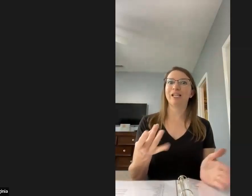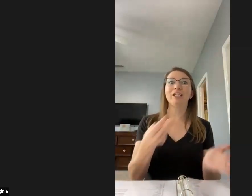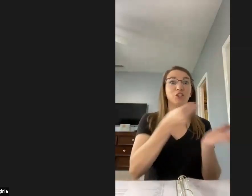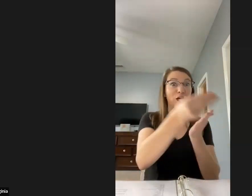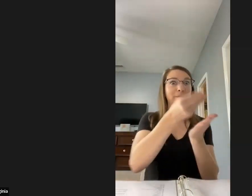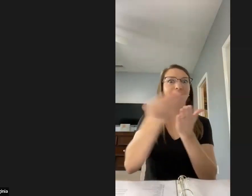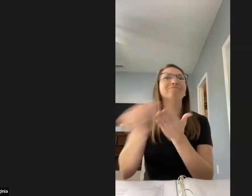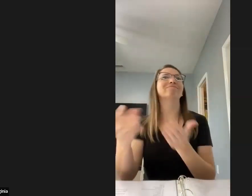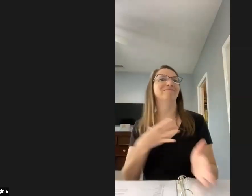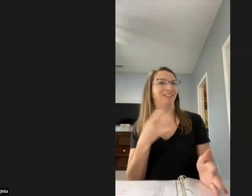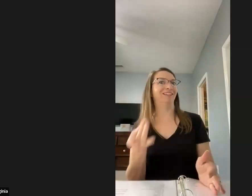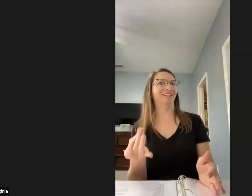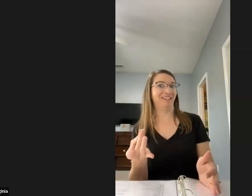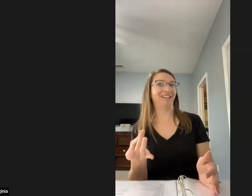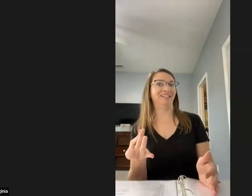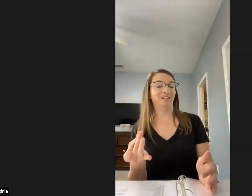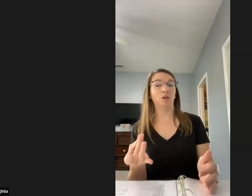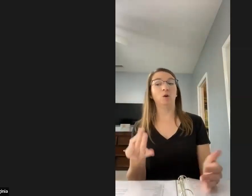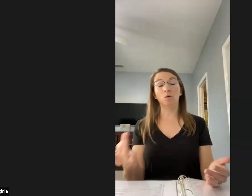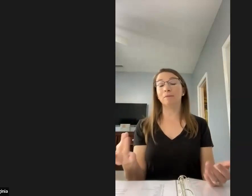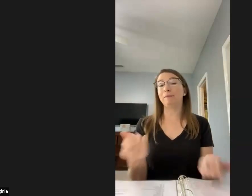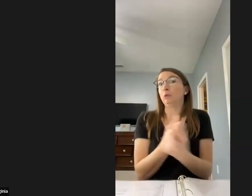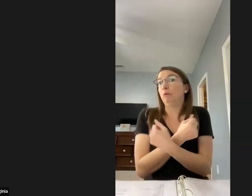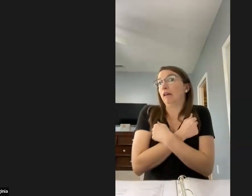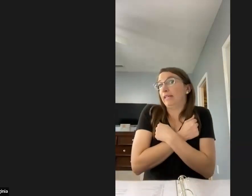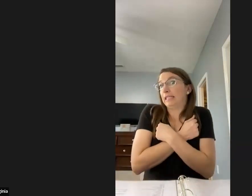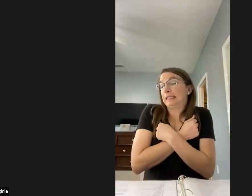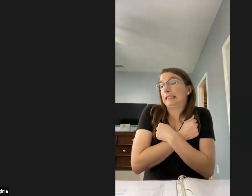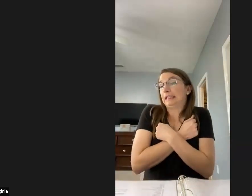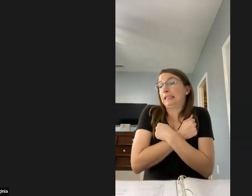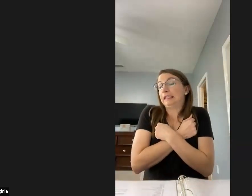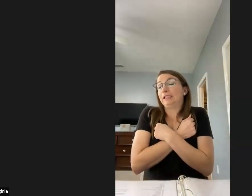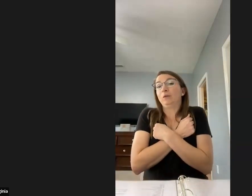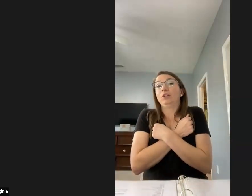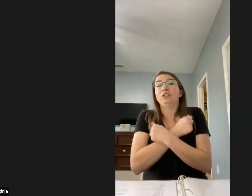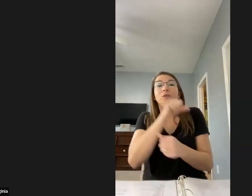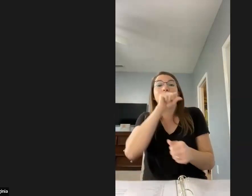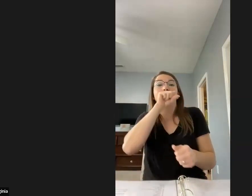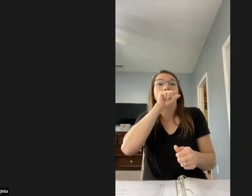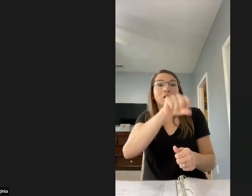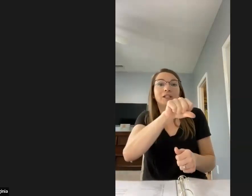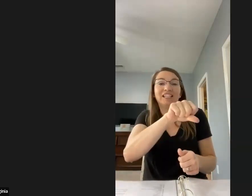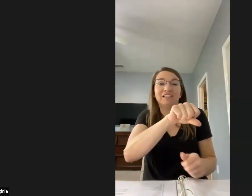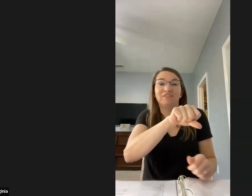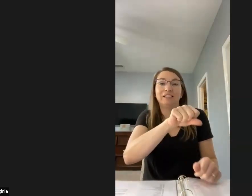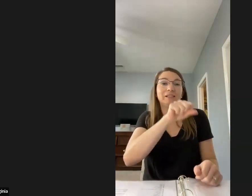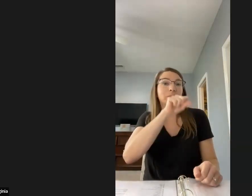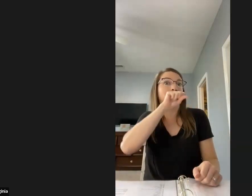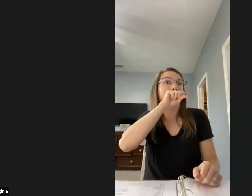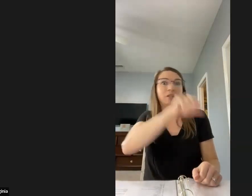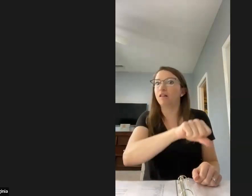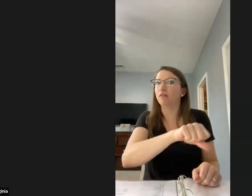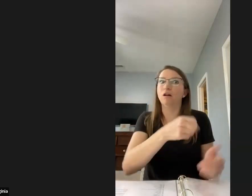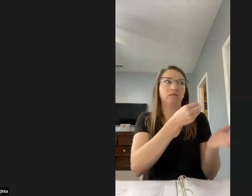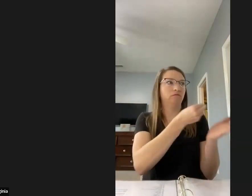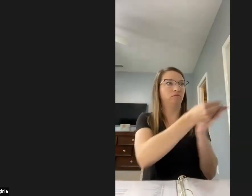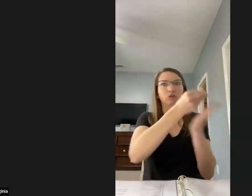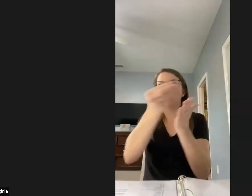okay, shopping, I like it. Or maybe you love it. Or you can do kiss fist. I love. So